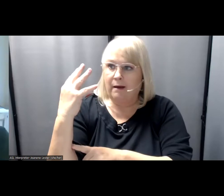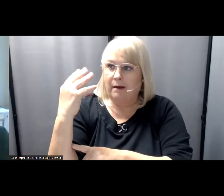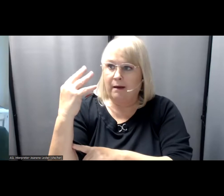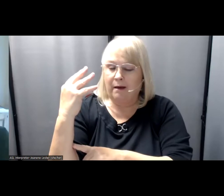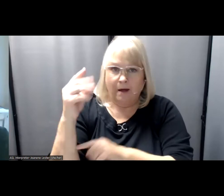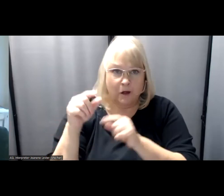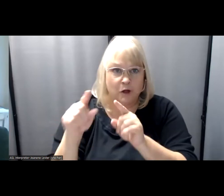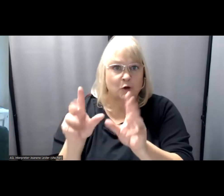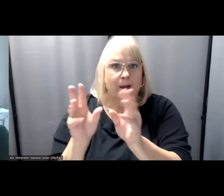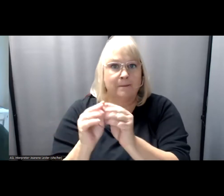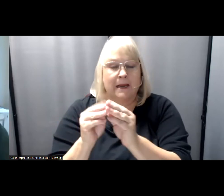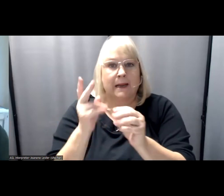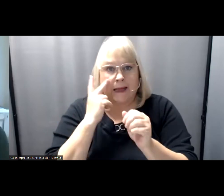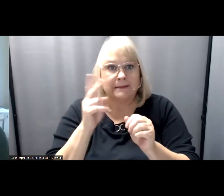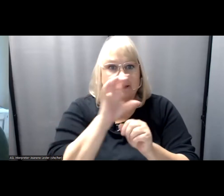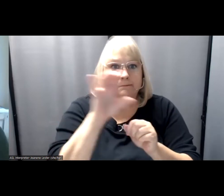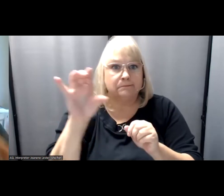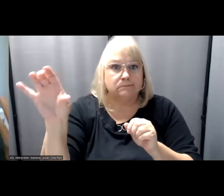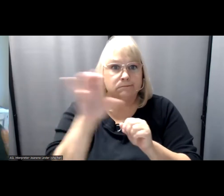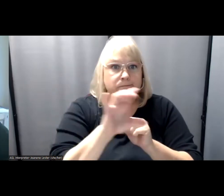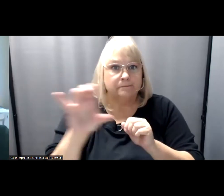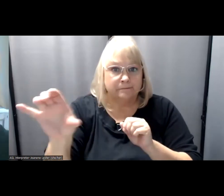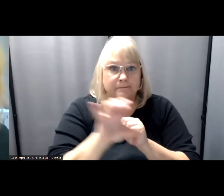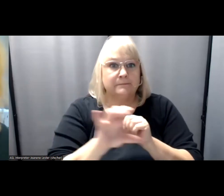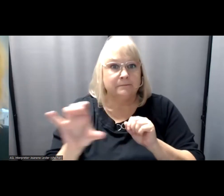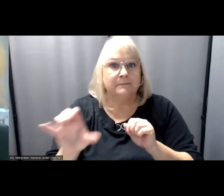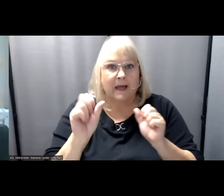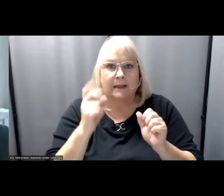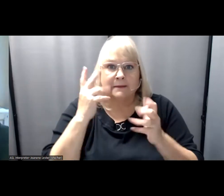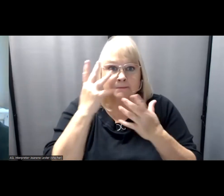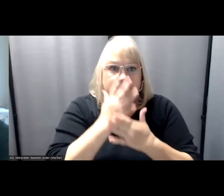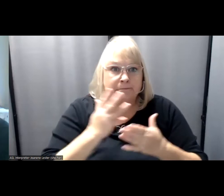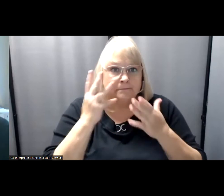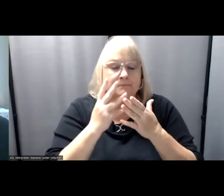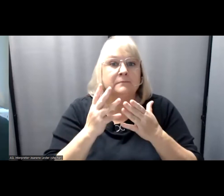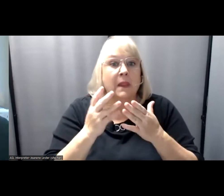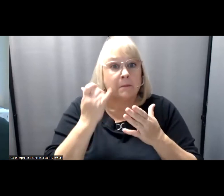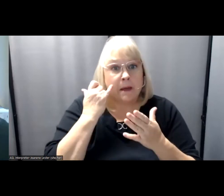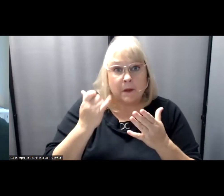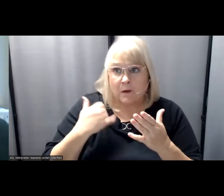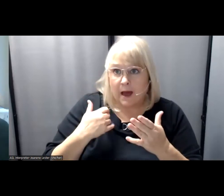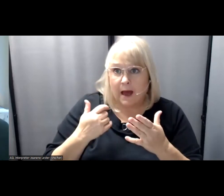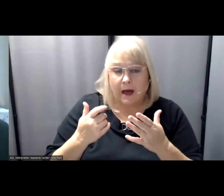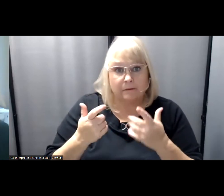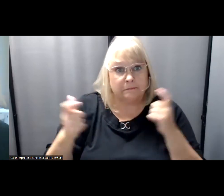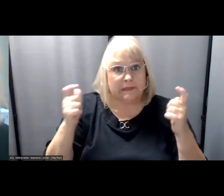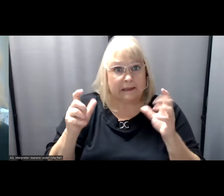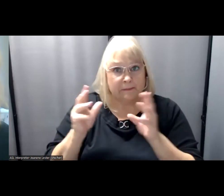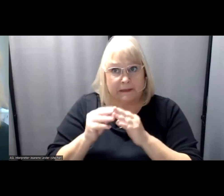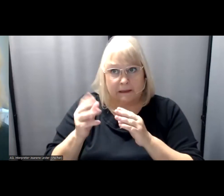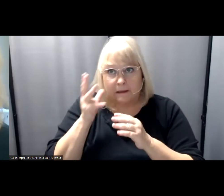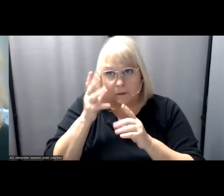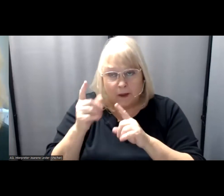meeting that's going to, start a new project, that might be a great time to tee this idea up. Use this as you see